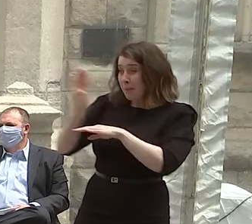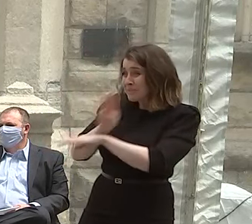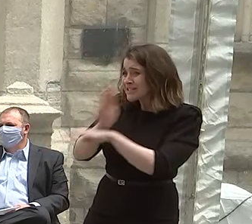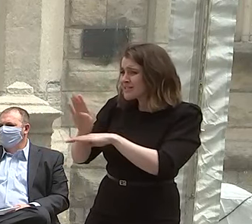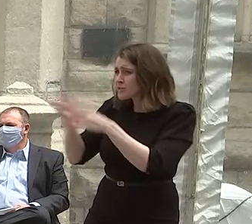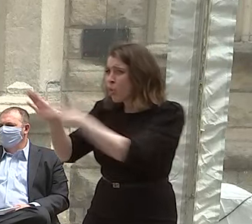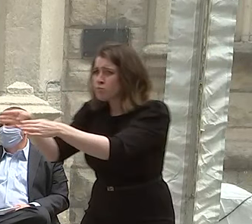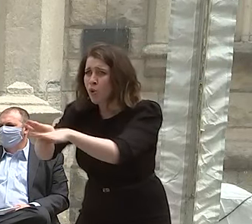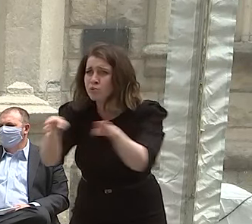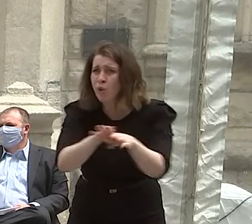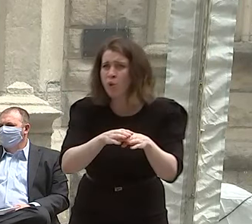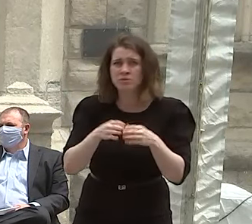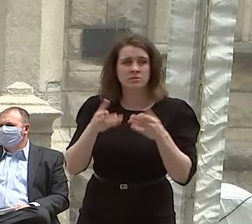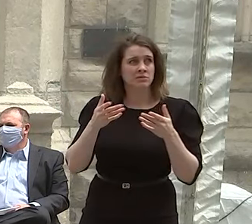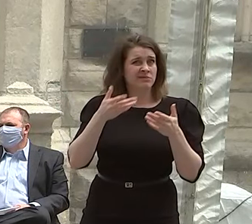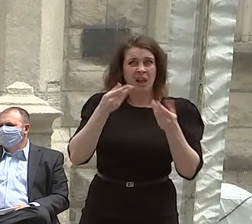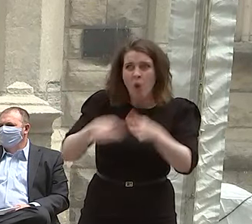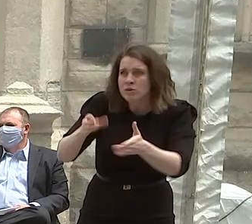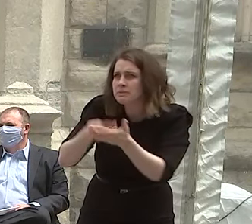in our city.